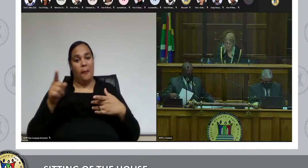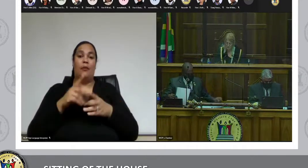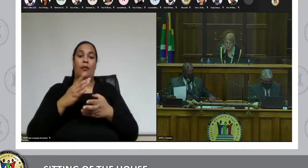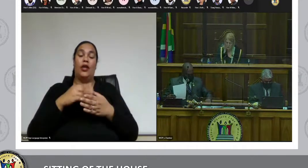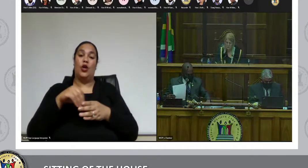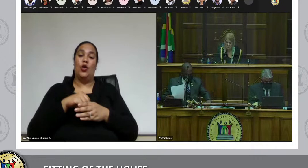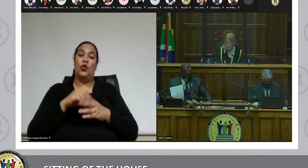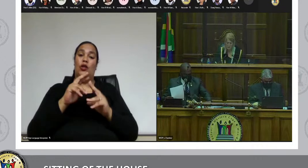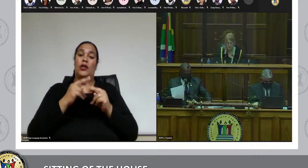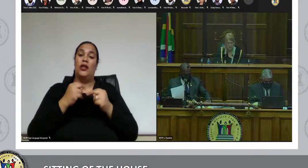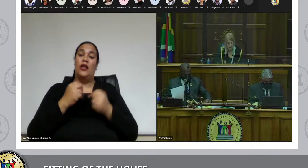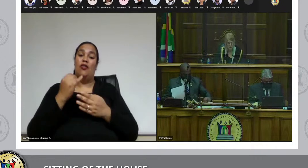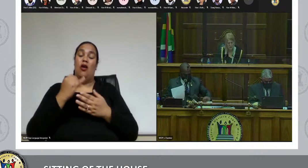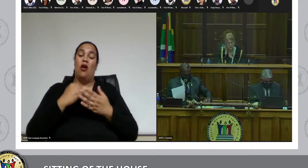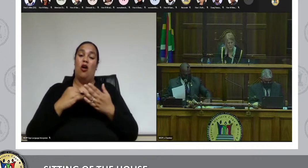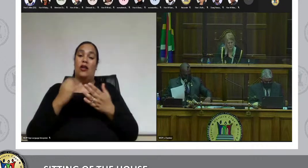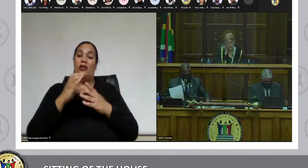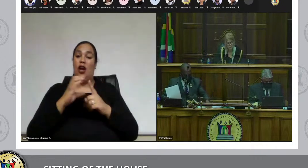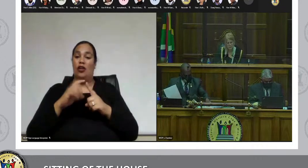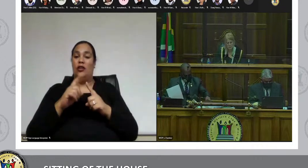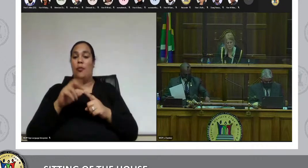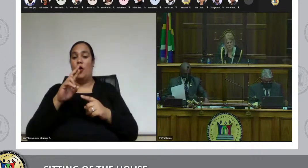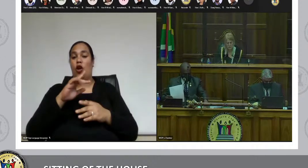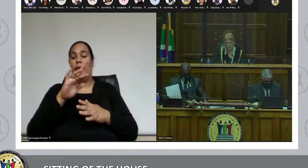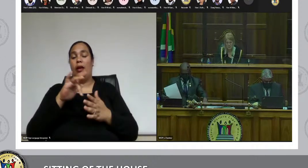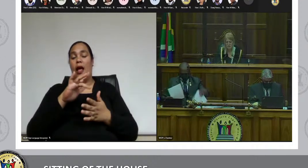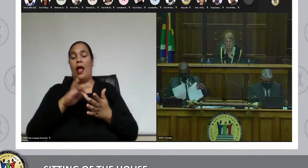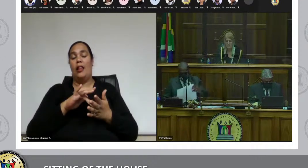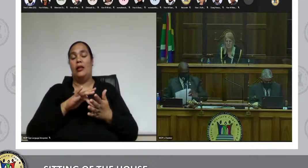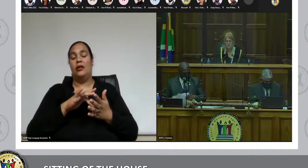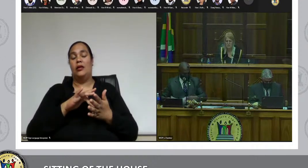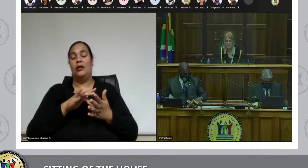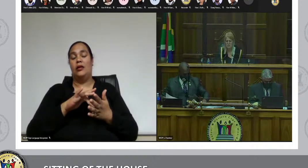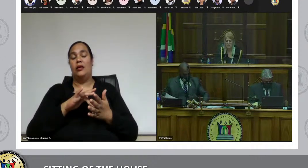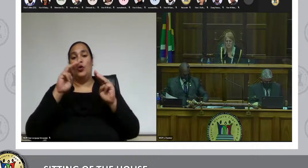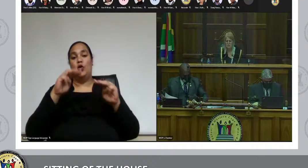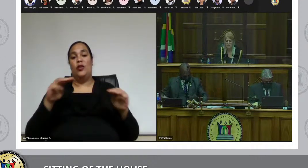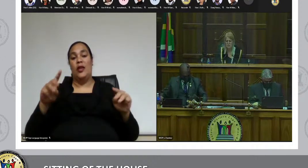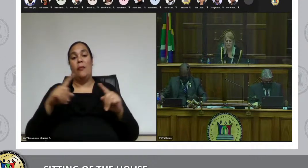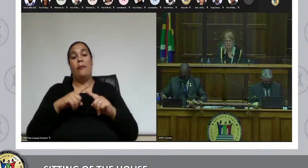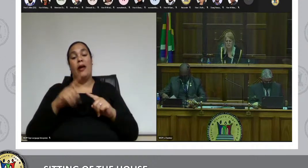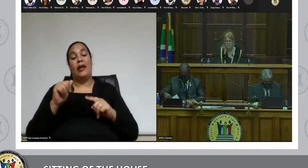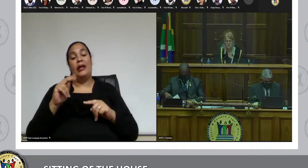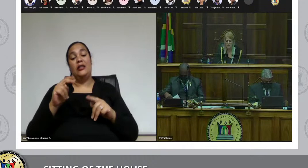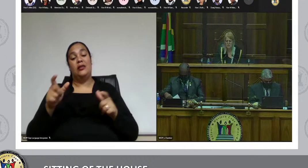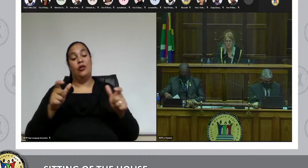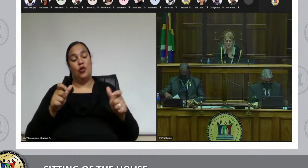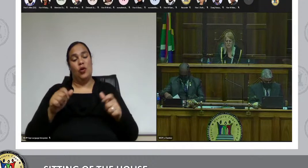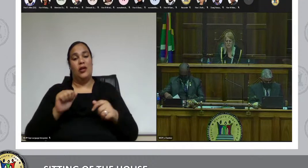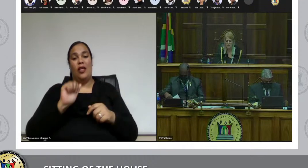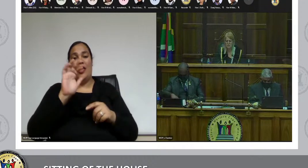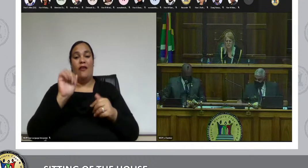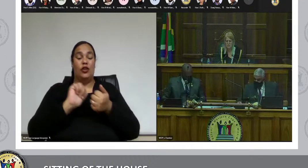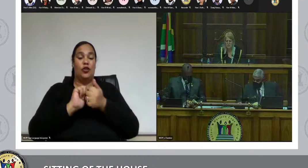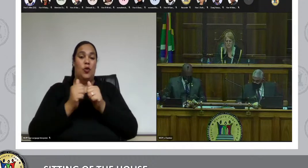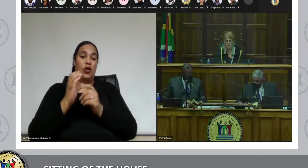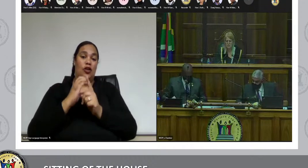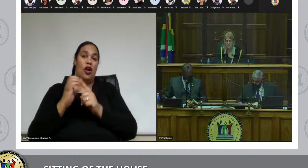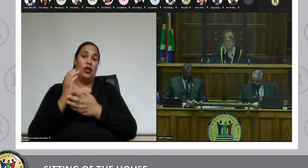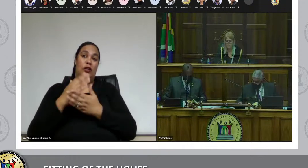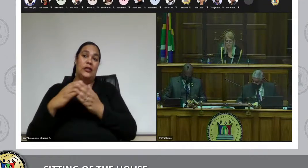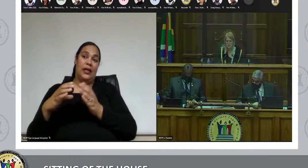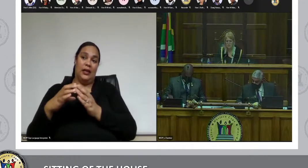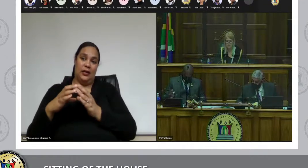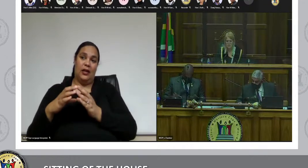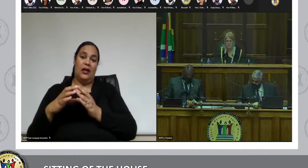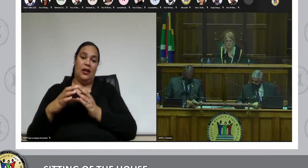National Arts Council and the Robben Island Museum. It is clear that under the ANC rule, the South African sports and culture sectors